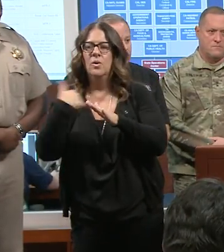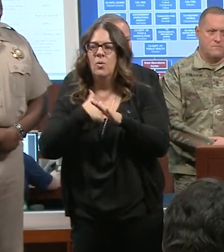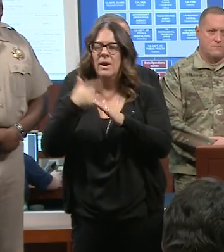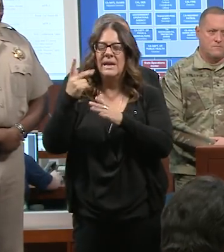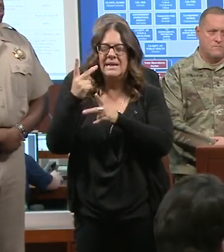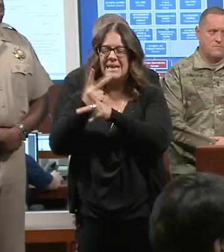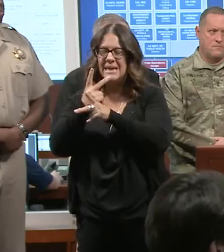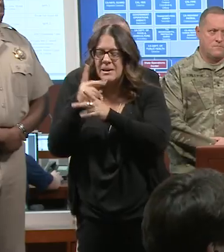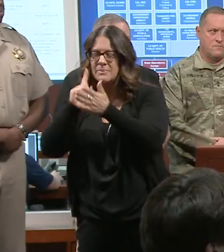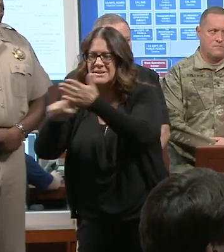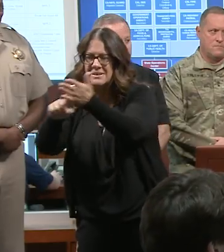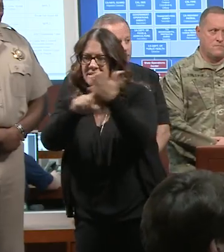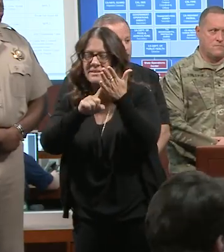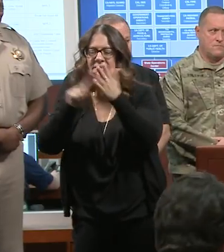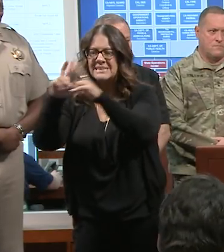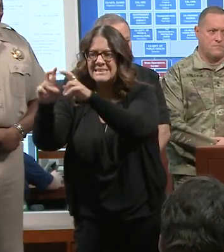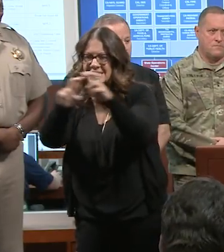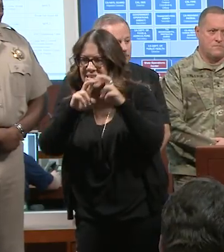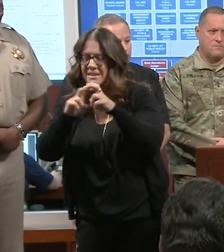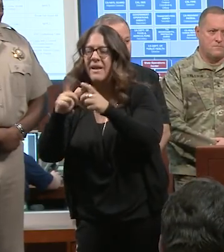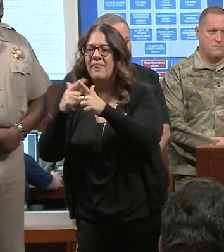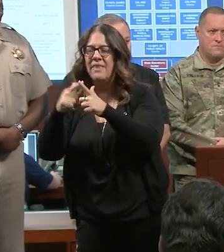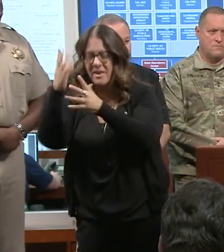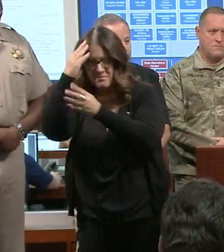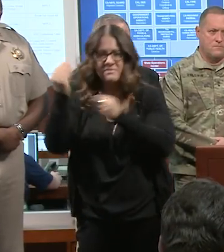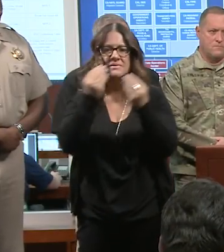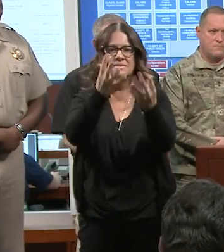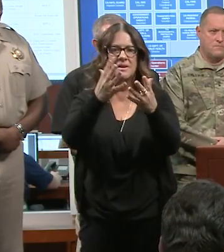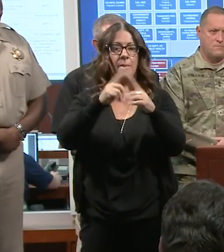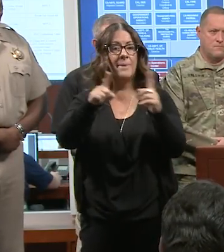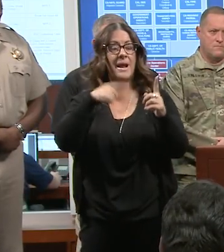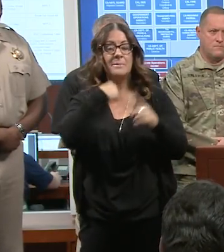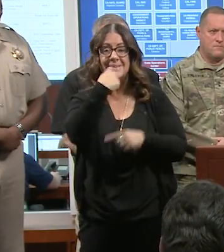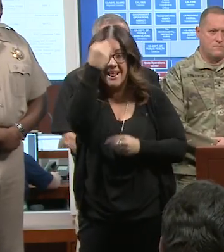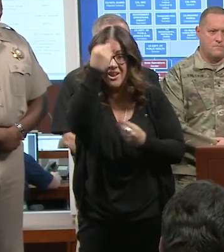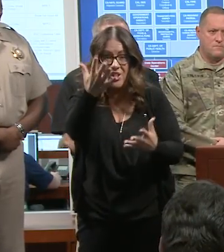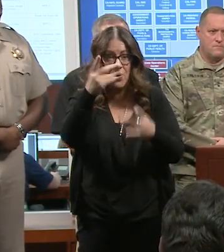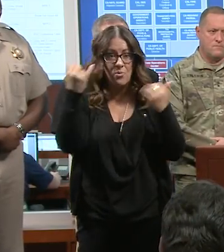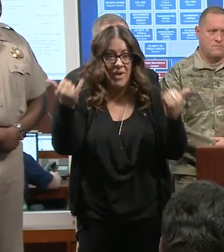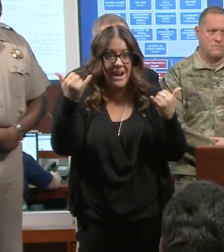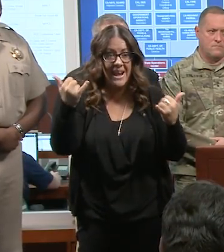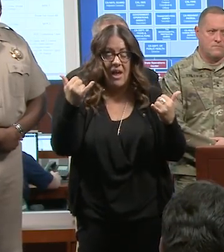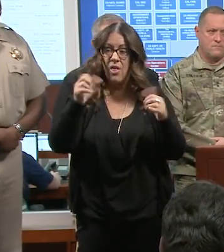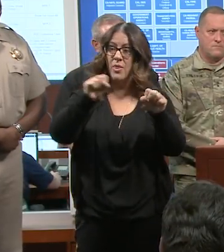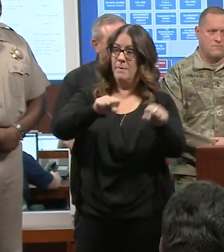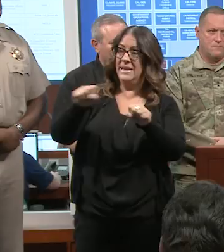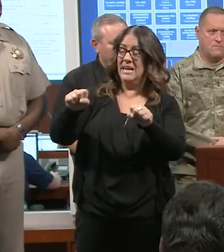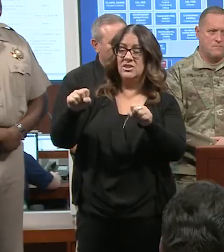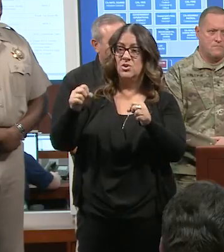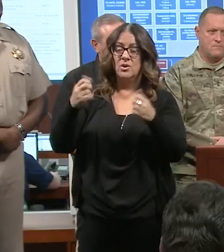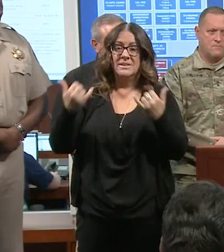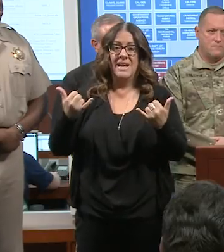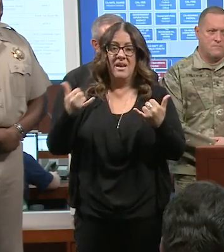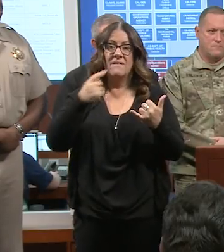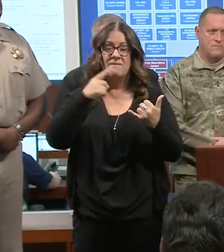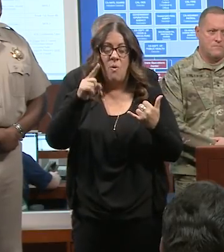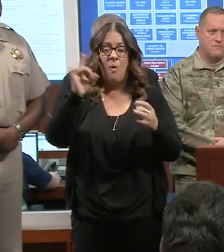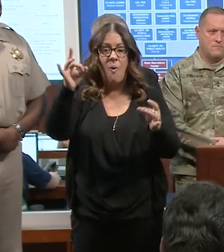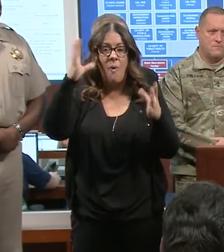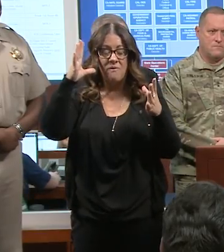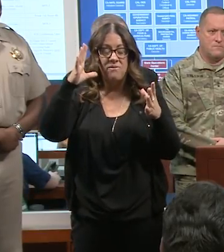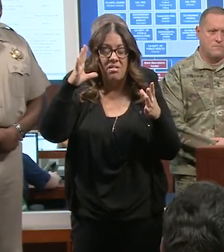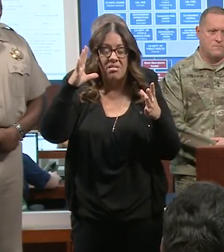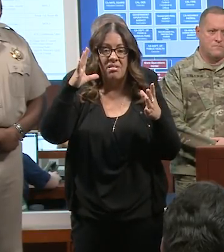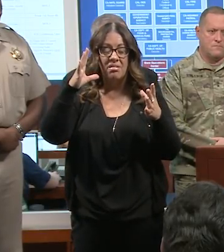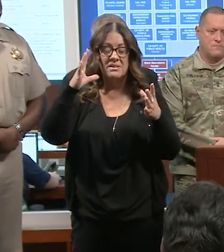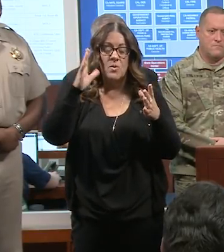into some of these fire areas. But I'm going to tell everybody straight up, the potential continues to exist for peril if folks